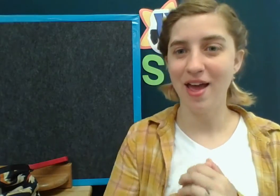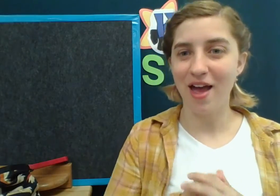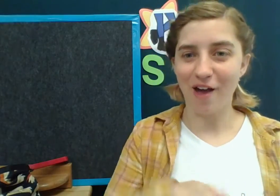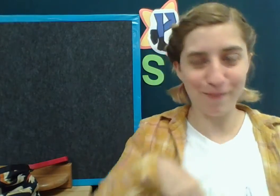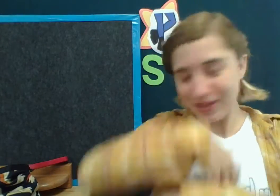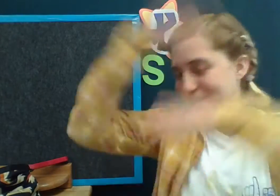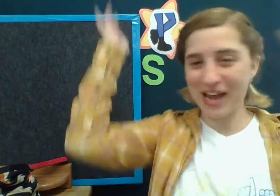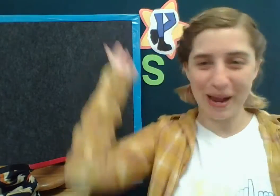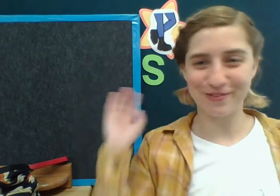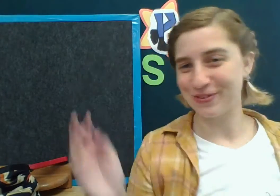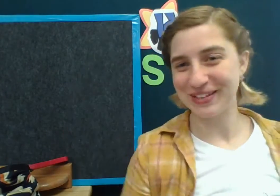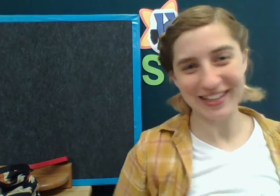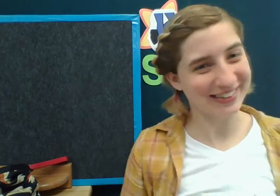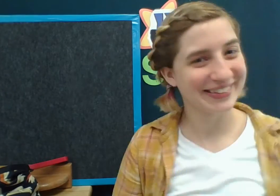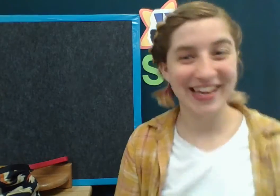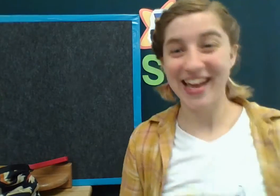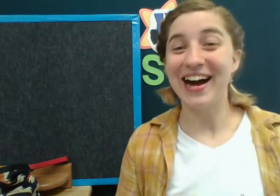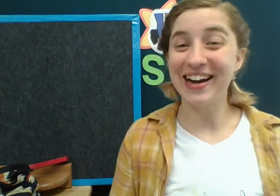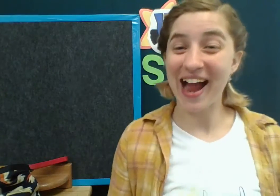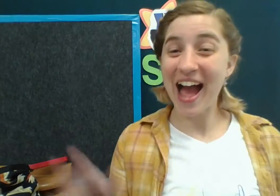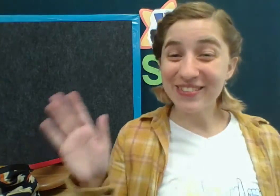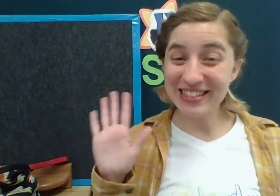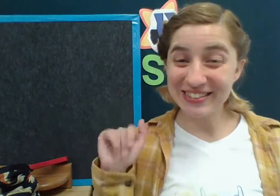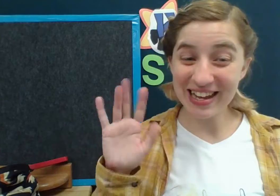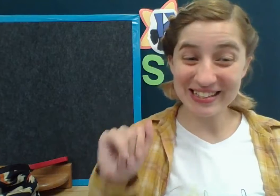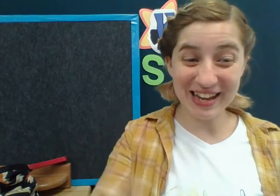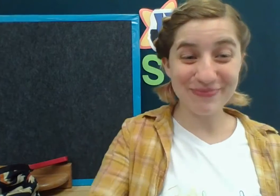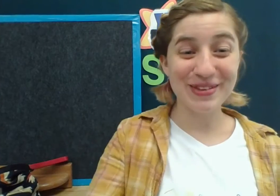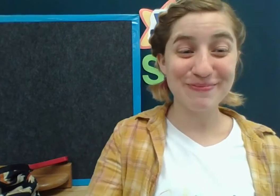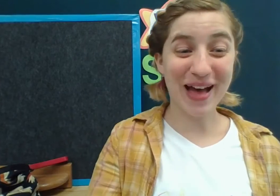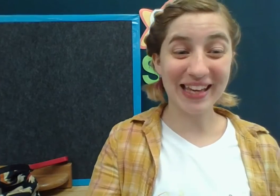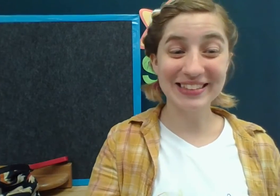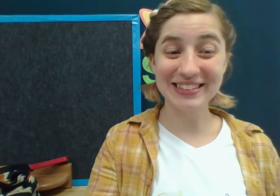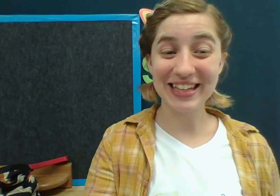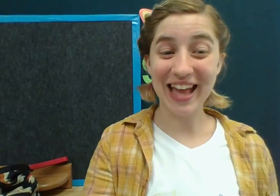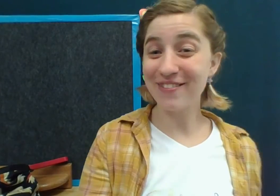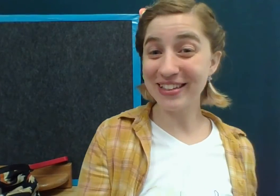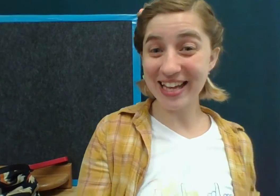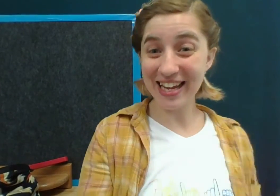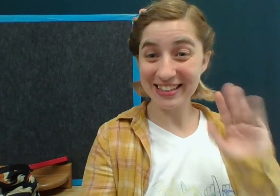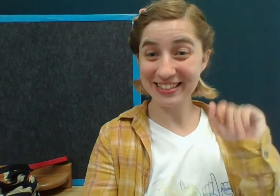a million times if you would like. All right, I will see you next time. Bye. Have a good day.